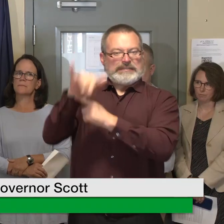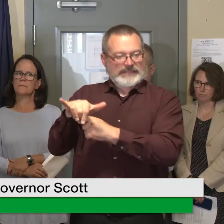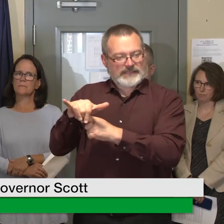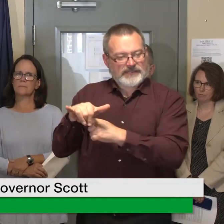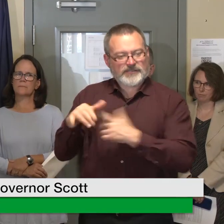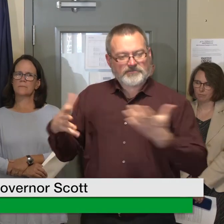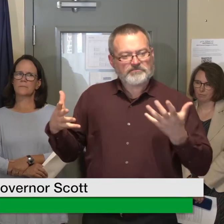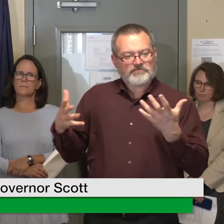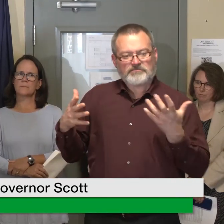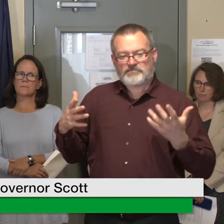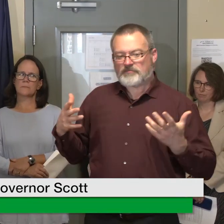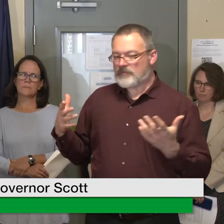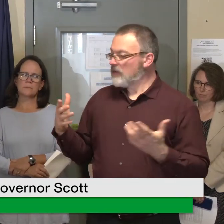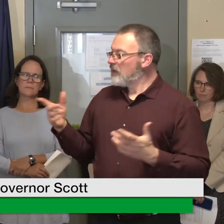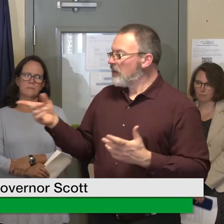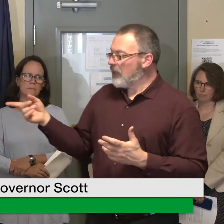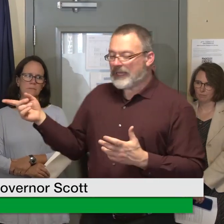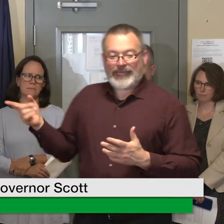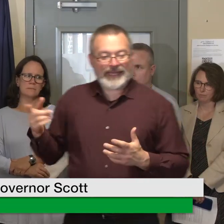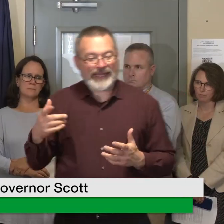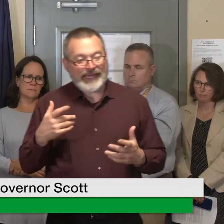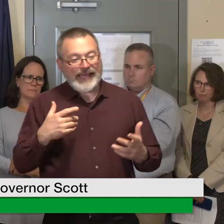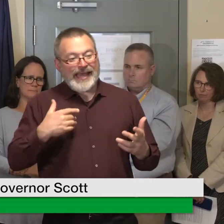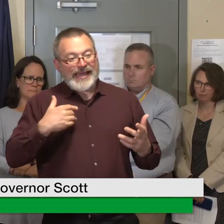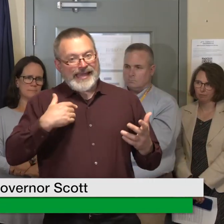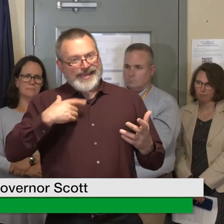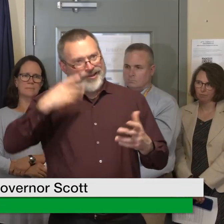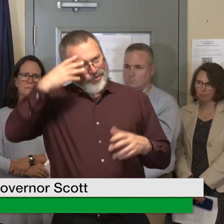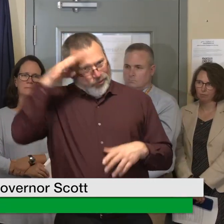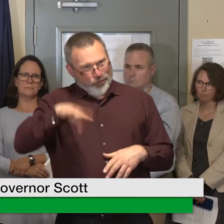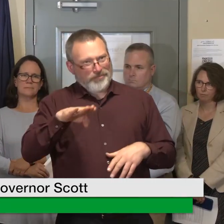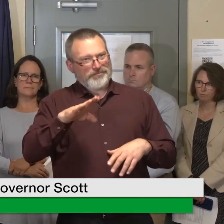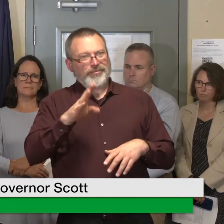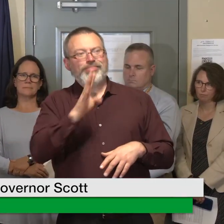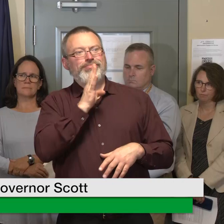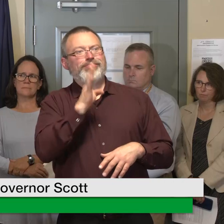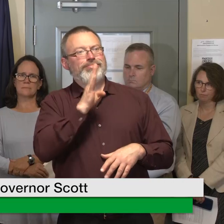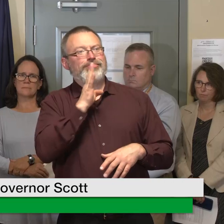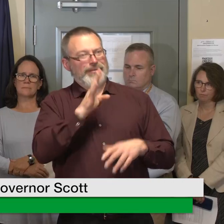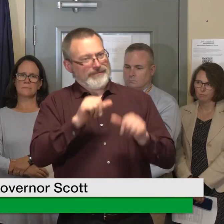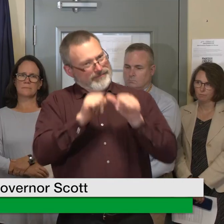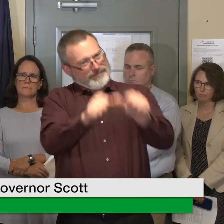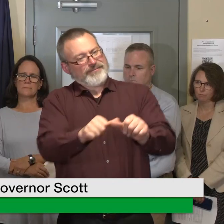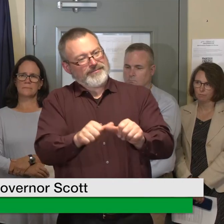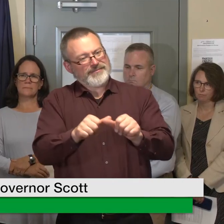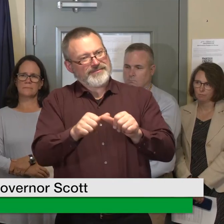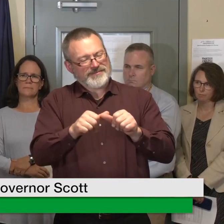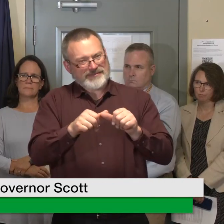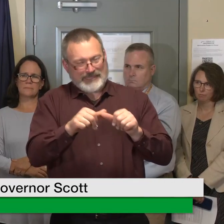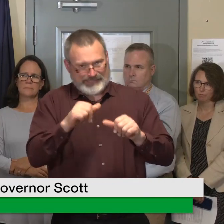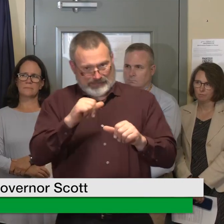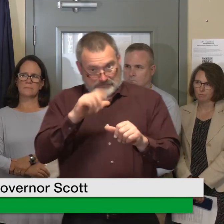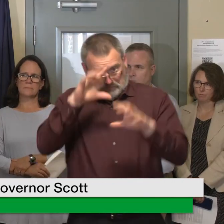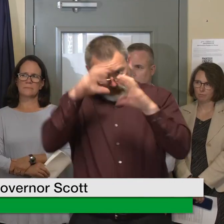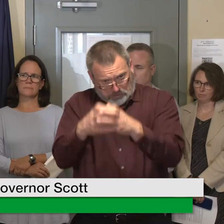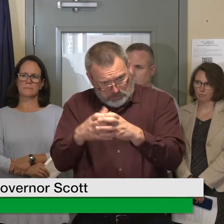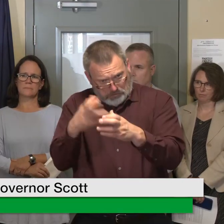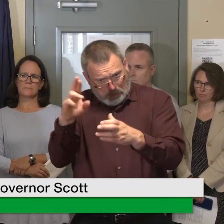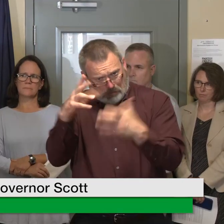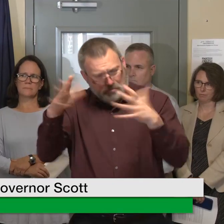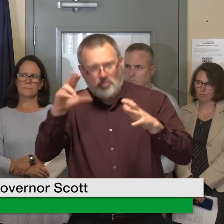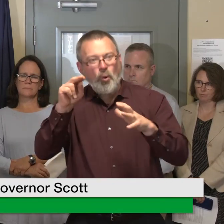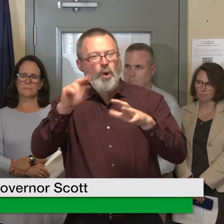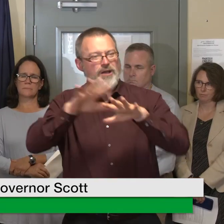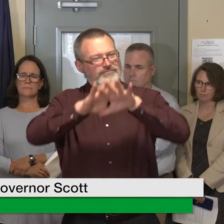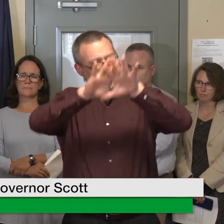just for the parties. Like, this unity should be our country, unifying. What we saw last